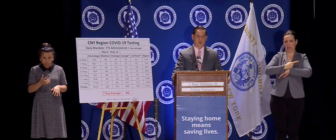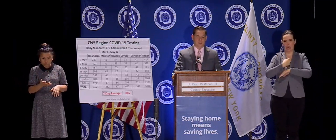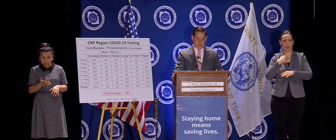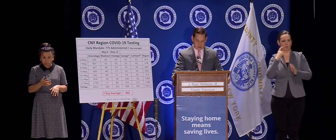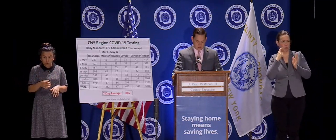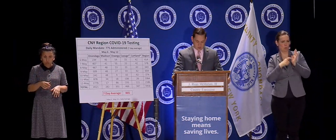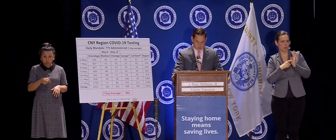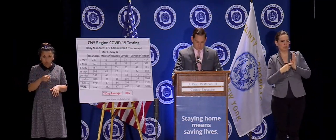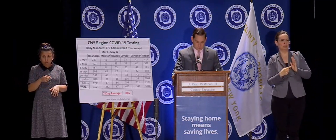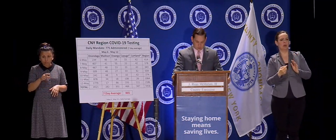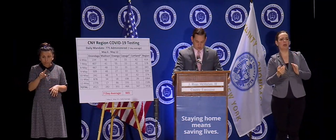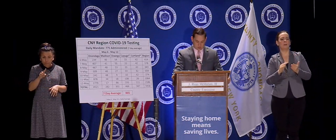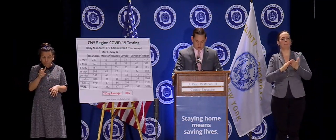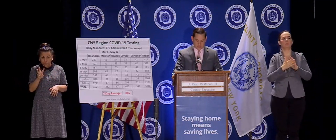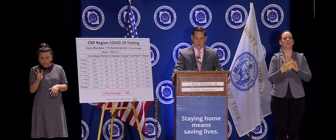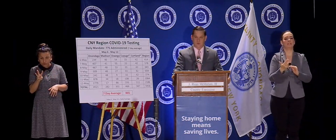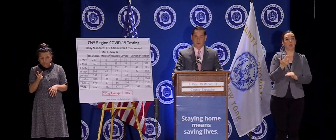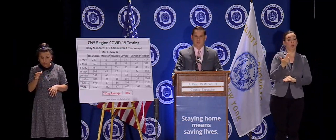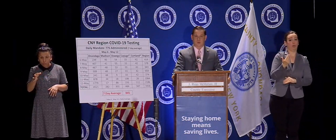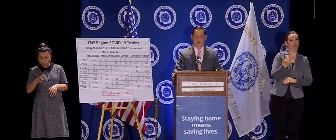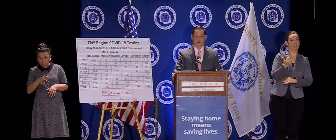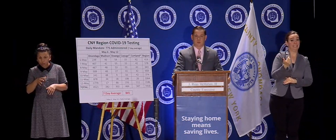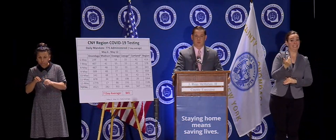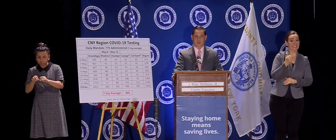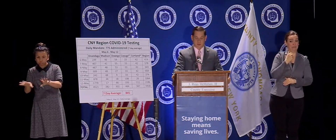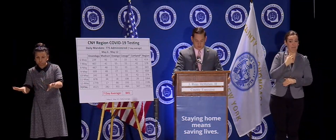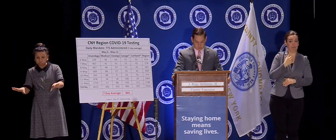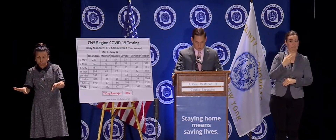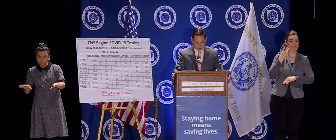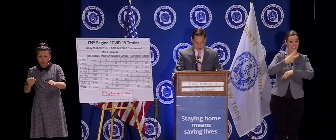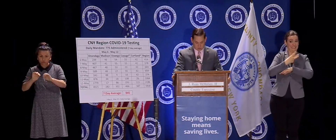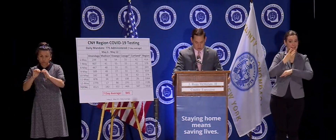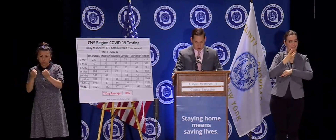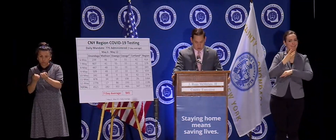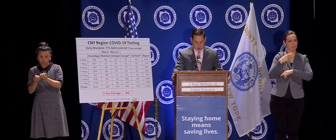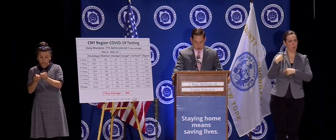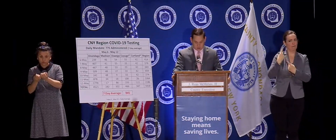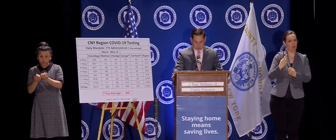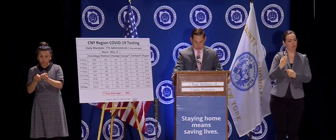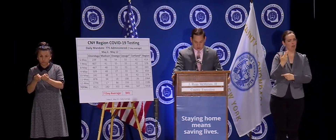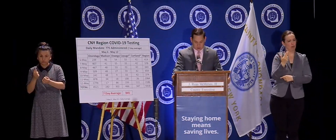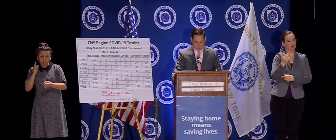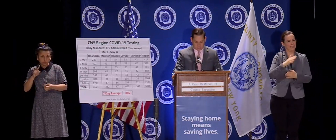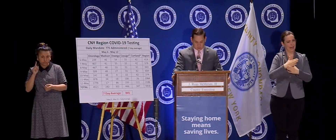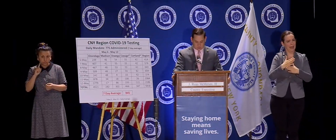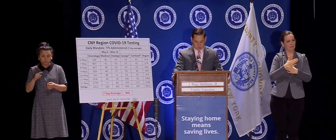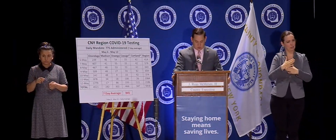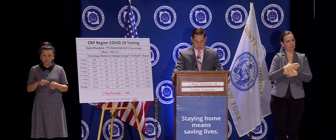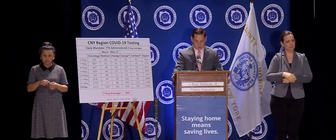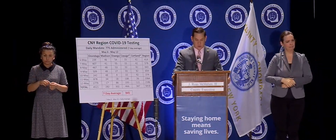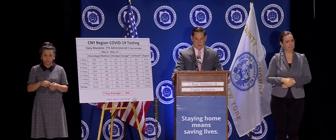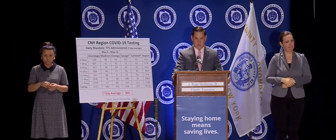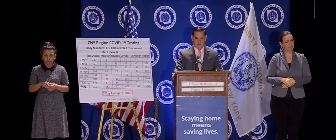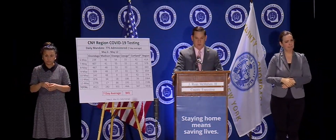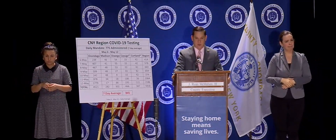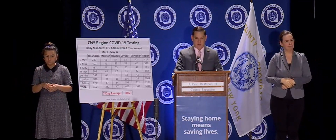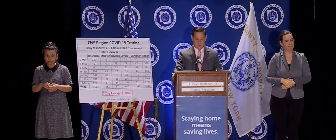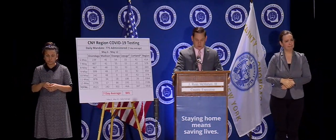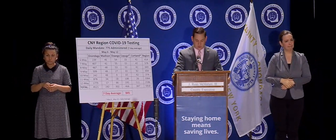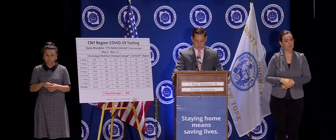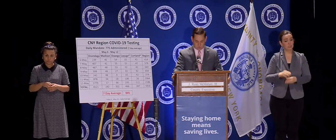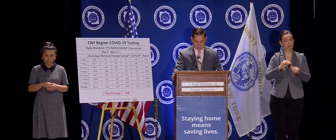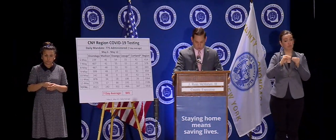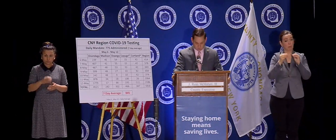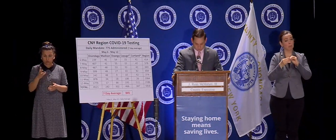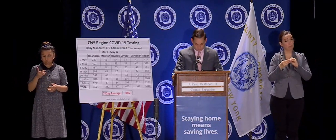community spread a day. Certainly, so far, so good related to this week, and certainly numbers that we are